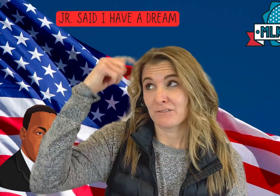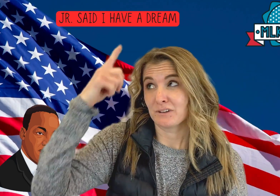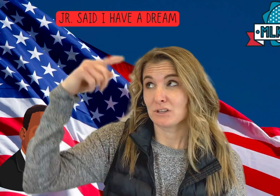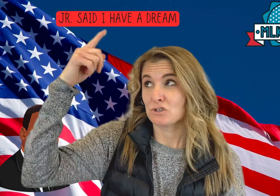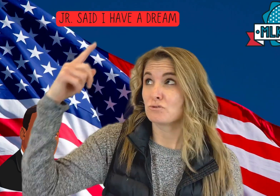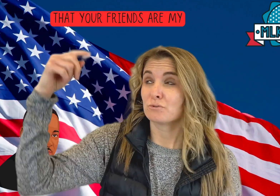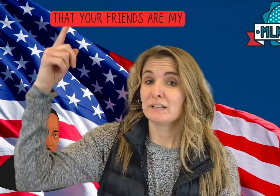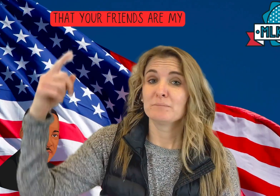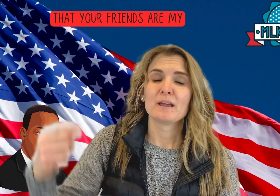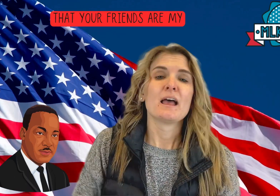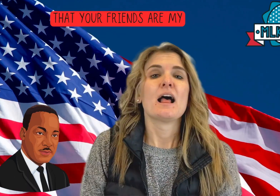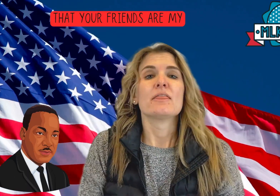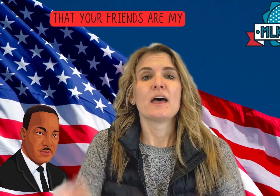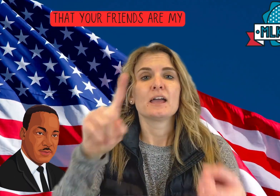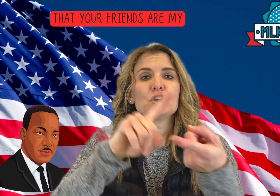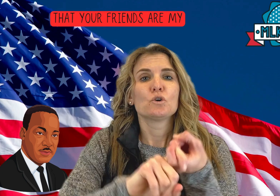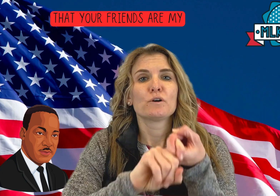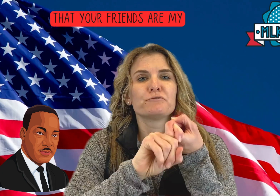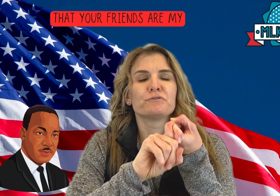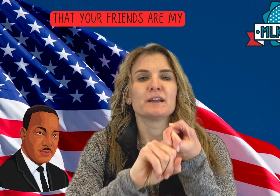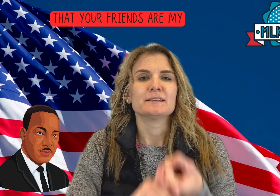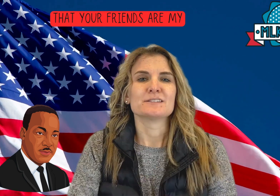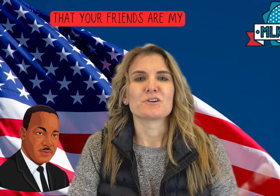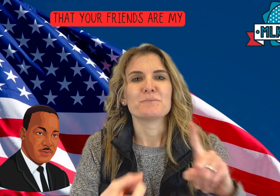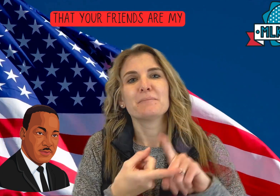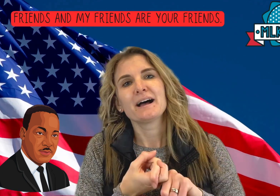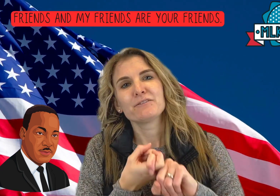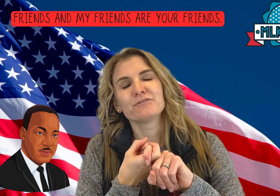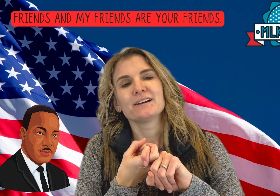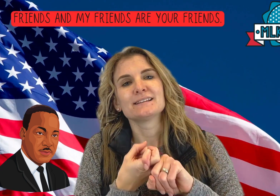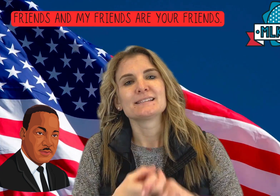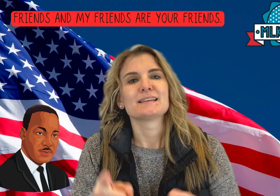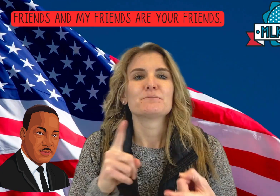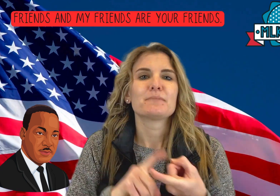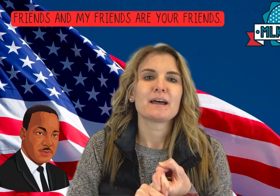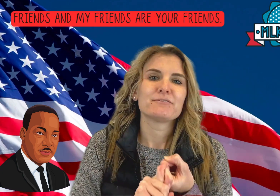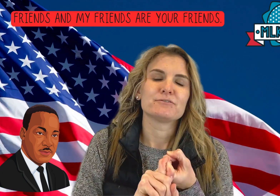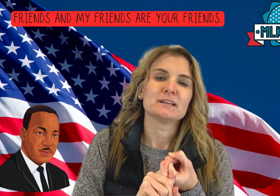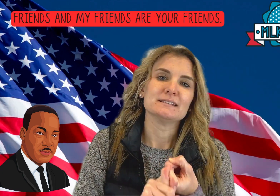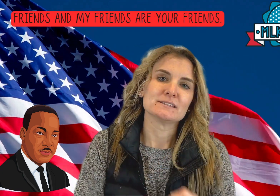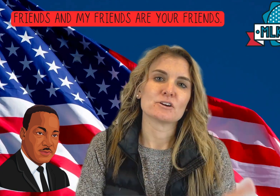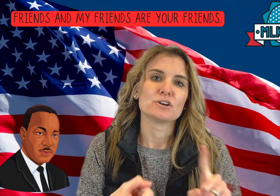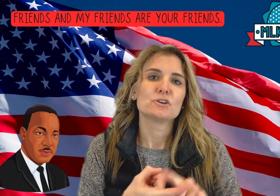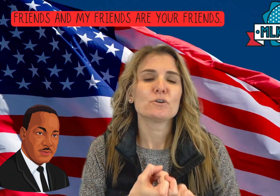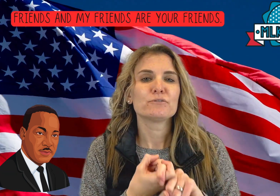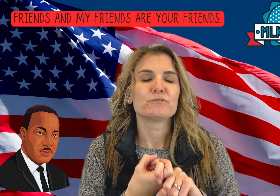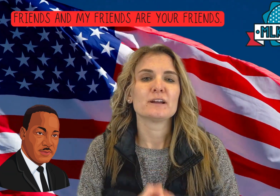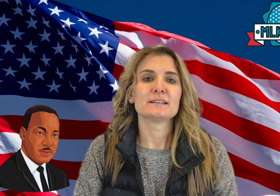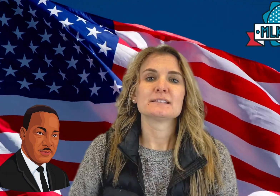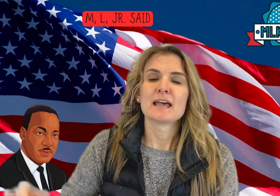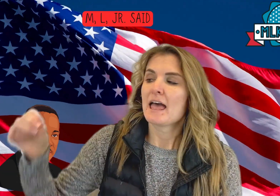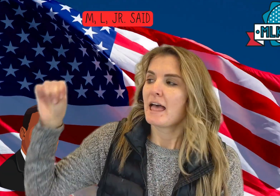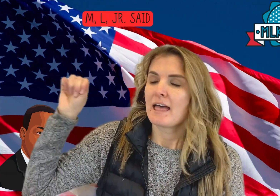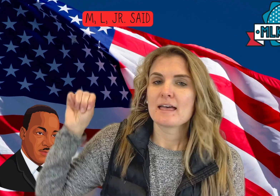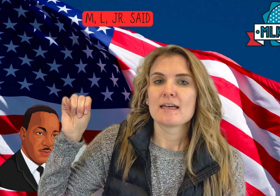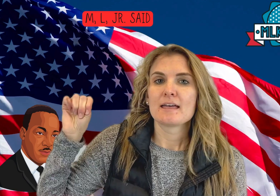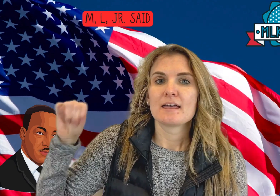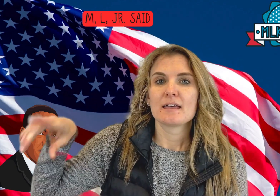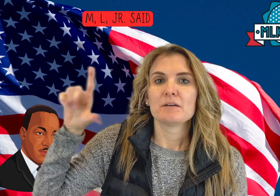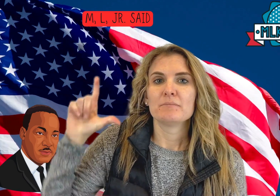a dream that your friends are my friends and my friends are your friends.